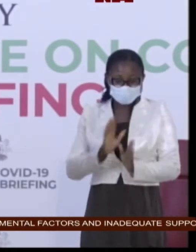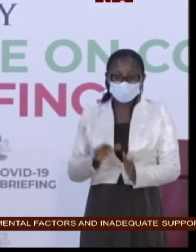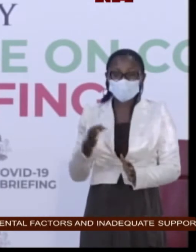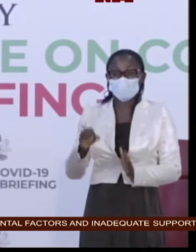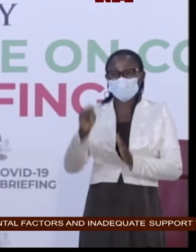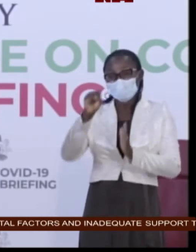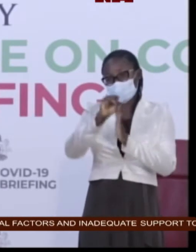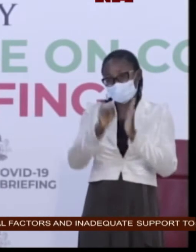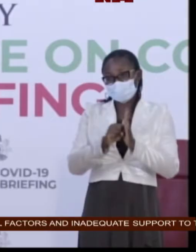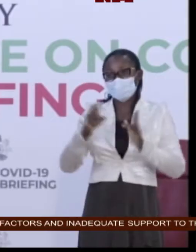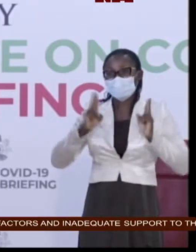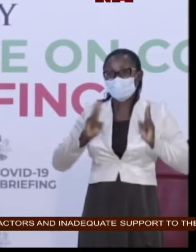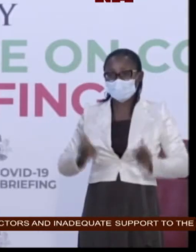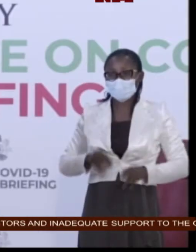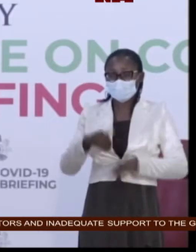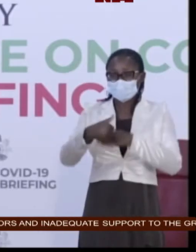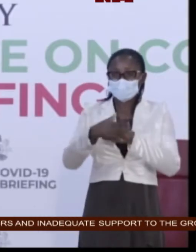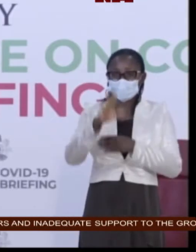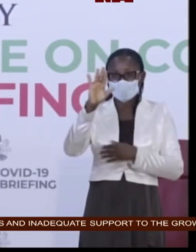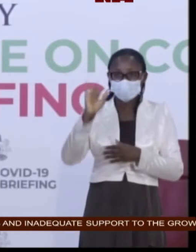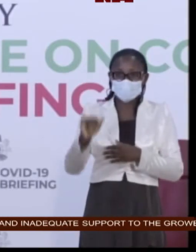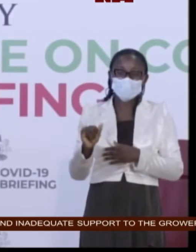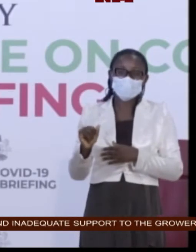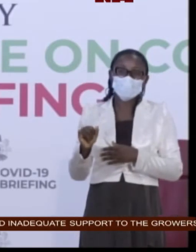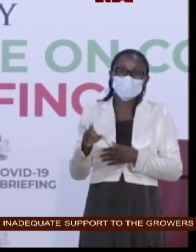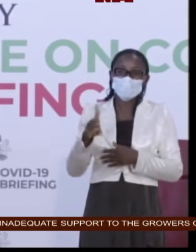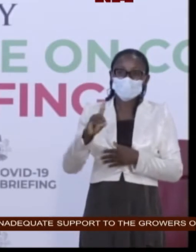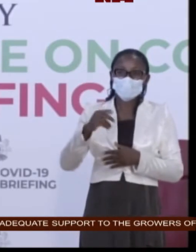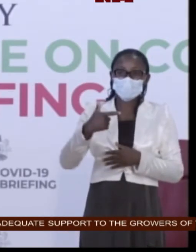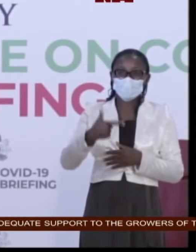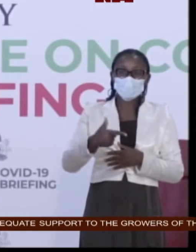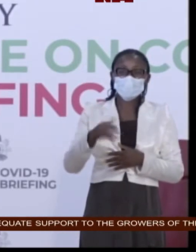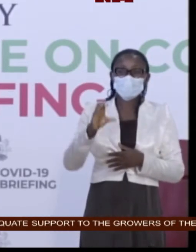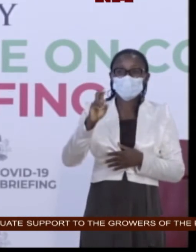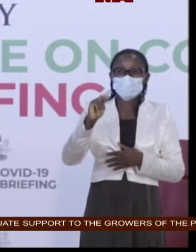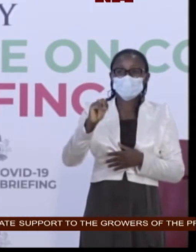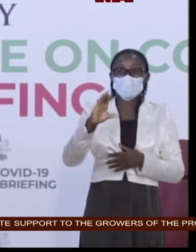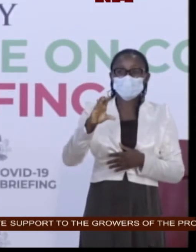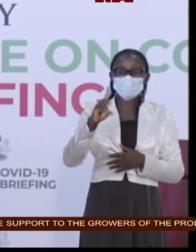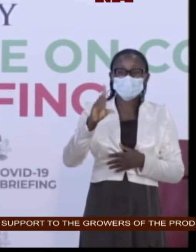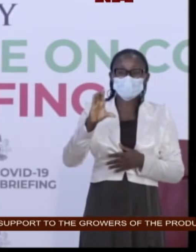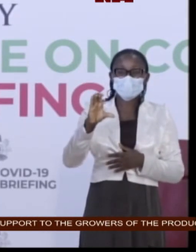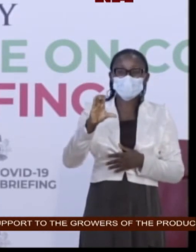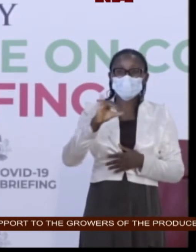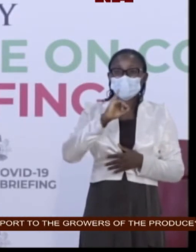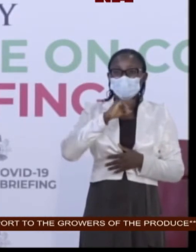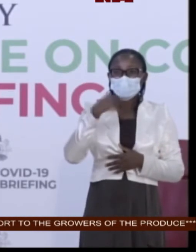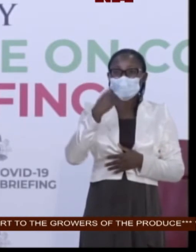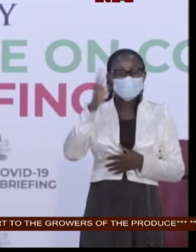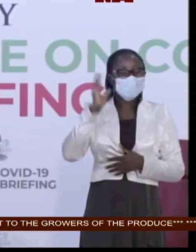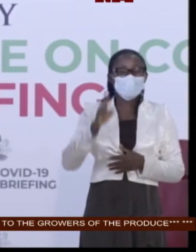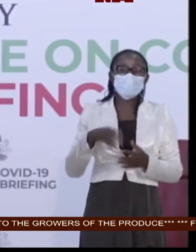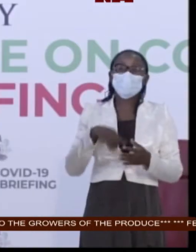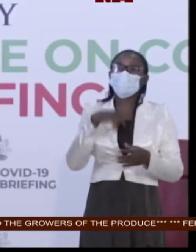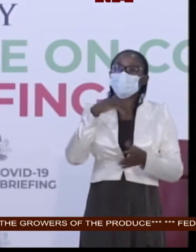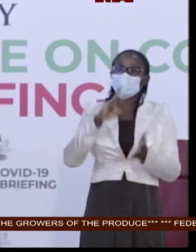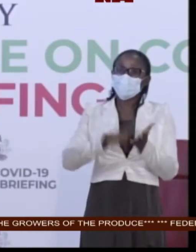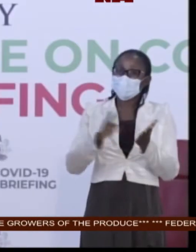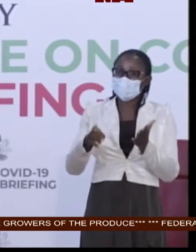of State Health, and thereafter followed by the DG of NCDC, who would update